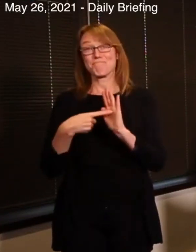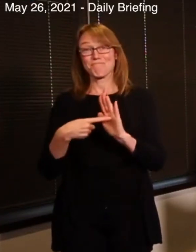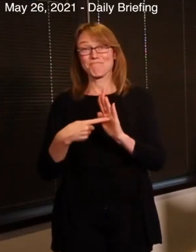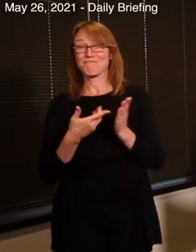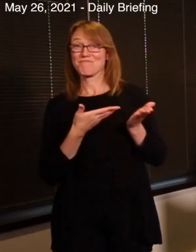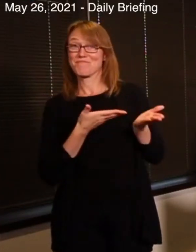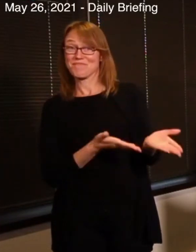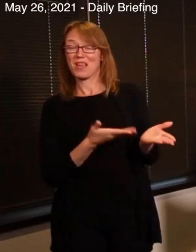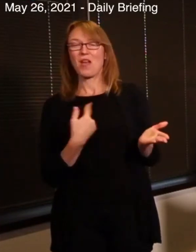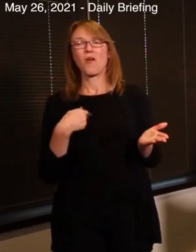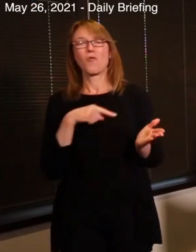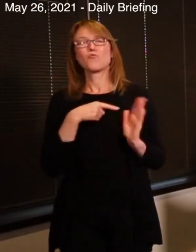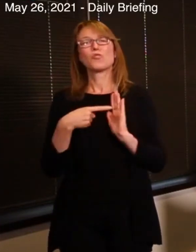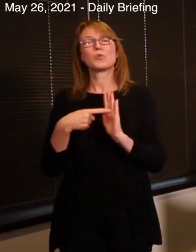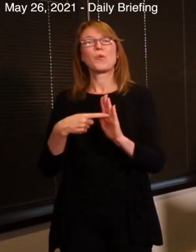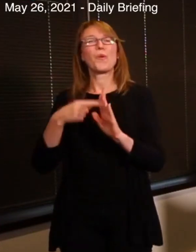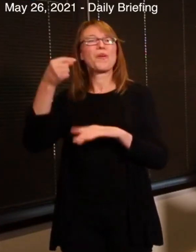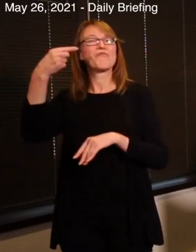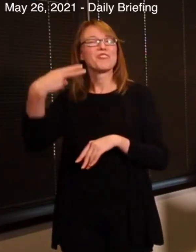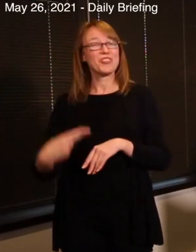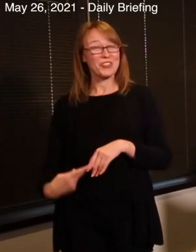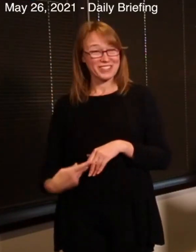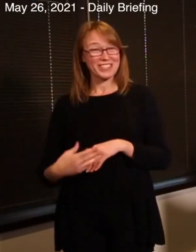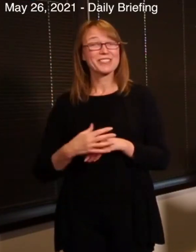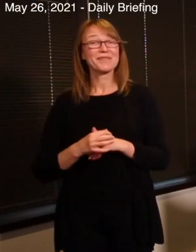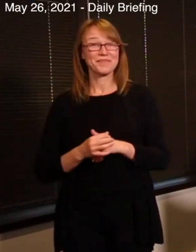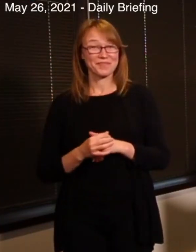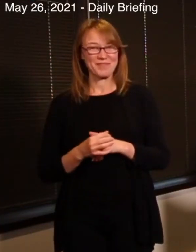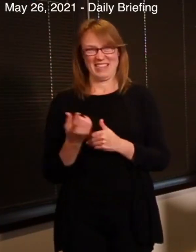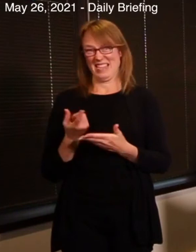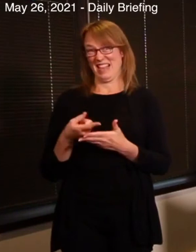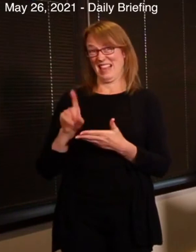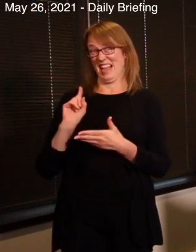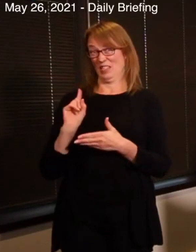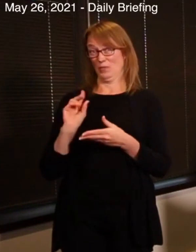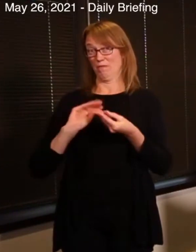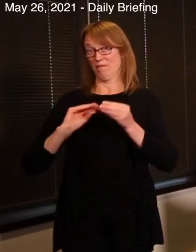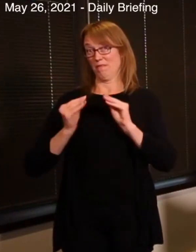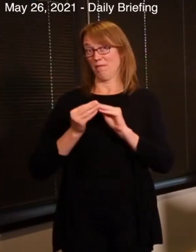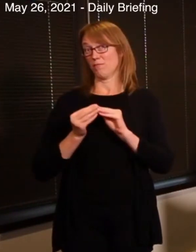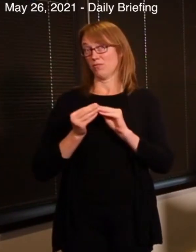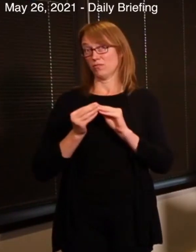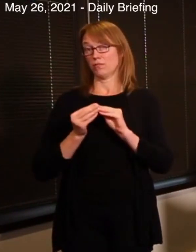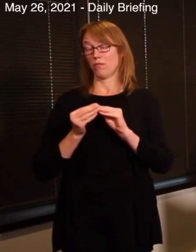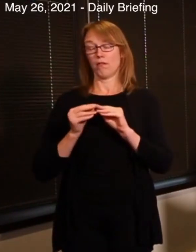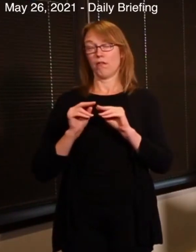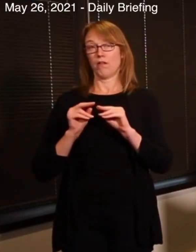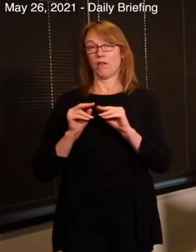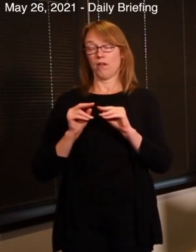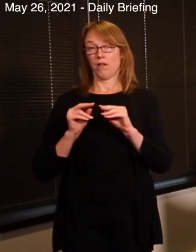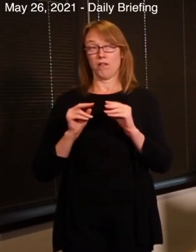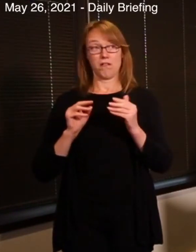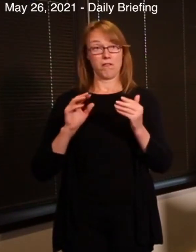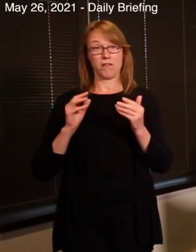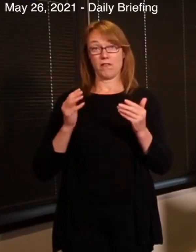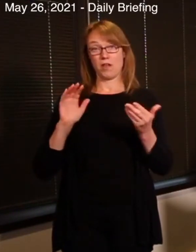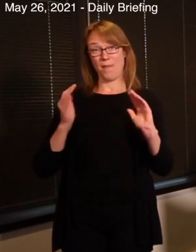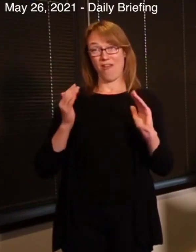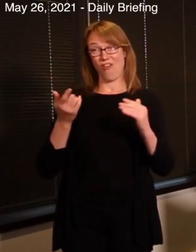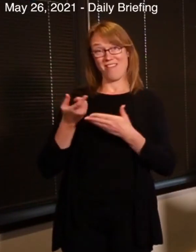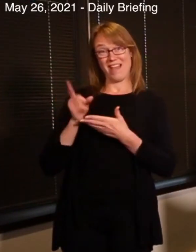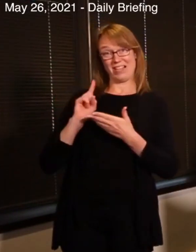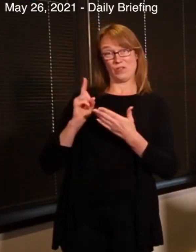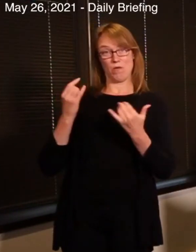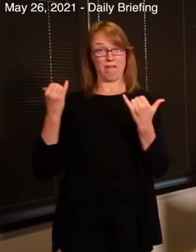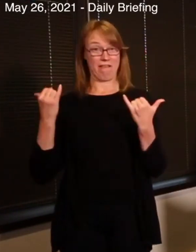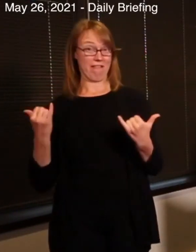every Thursday. And so as I mentioned last week, the numbers had dropped since last week, and this is really reflected in that tail end